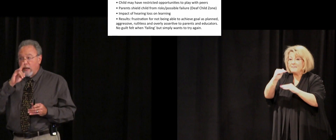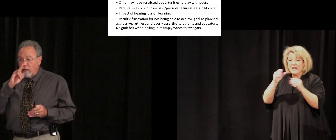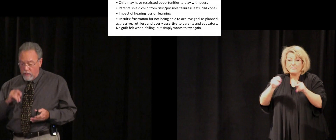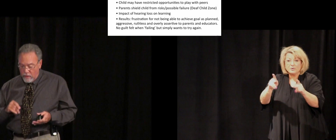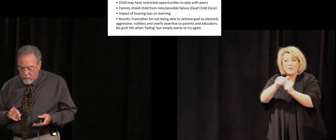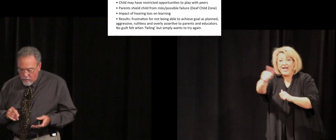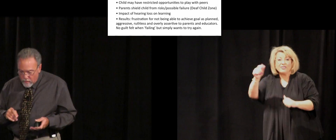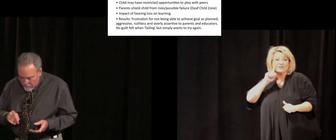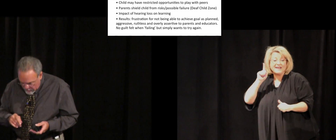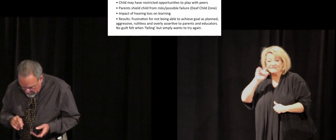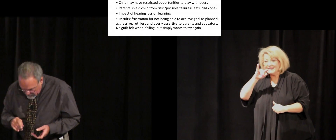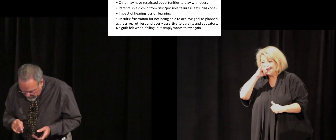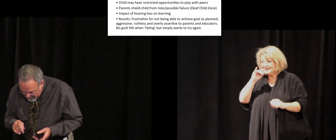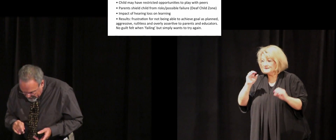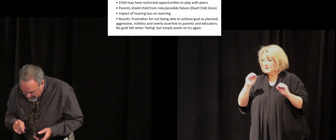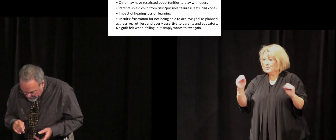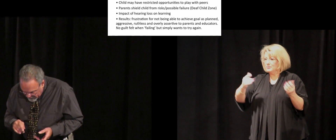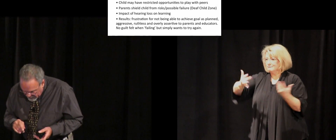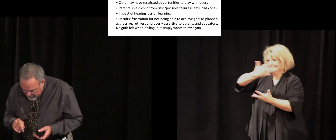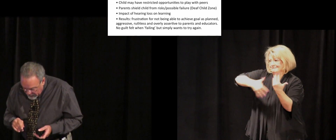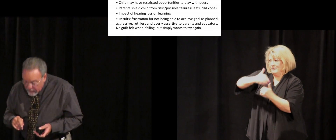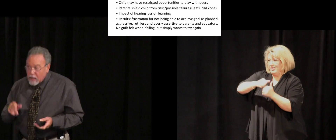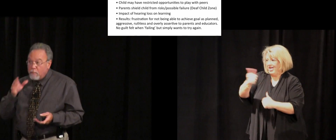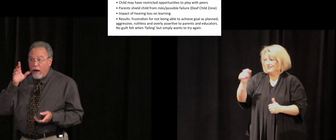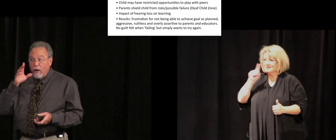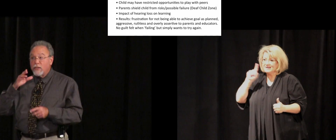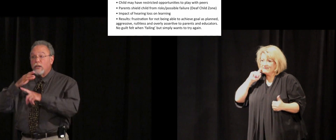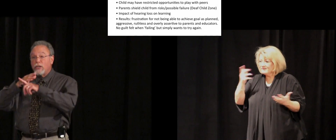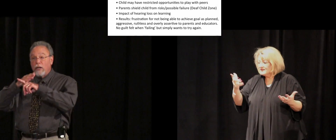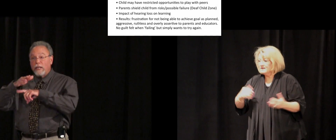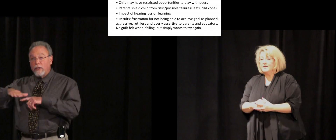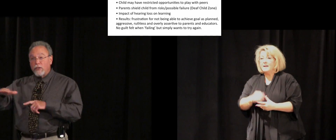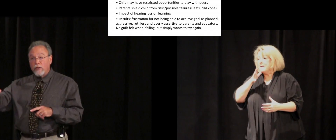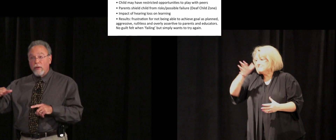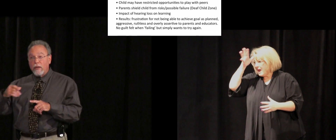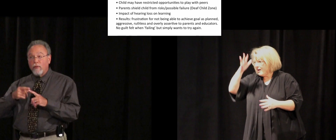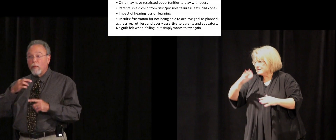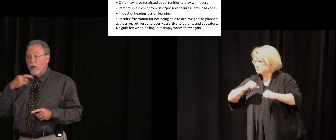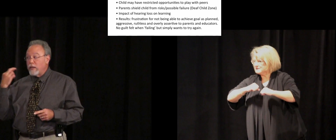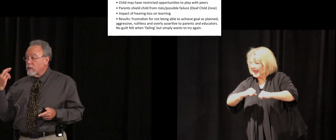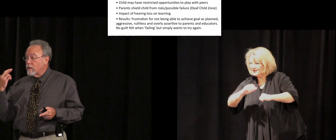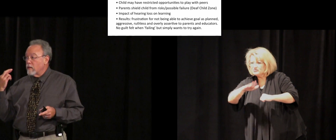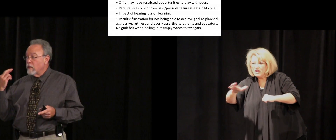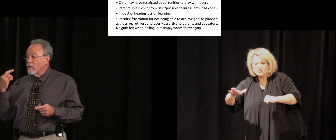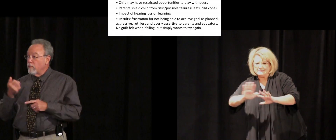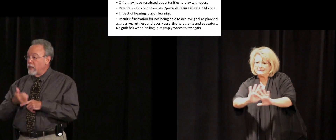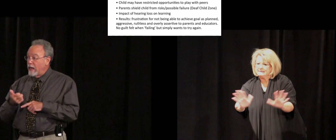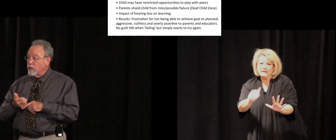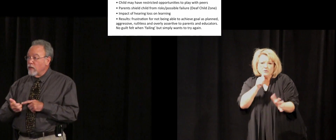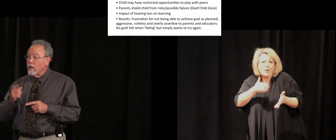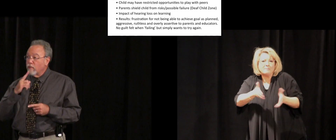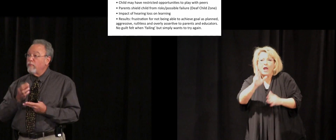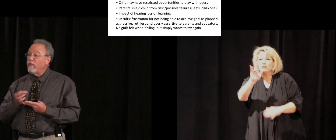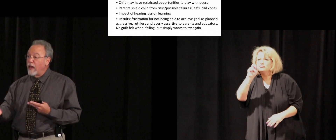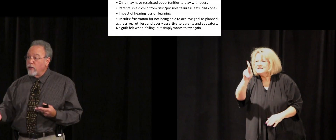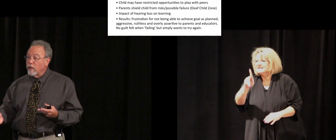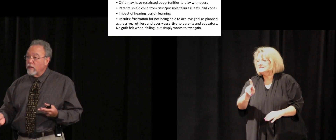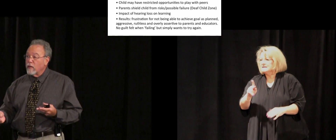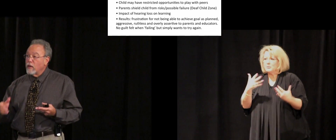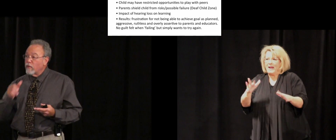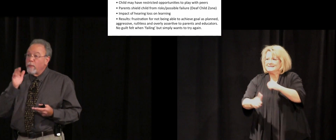and identifying that helps you at this age say, oh, so that's who I am, right?